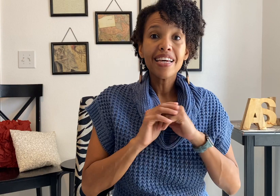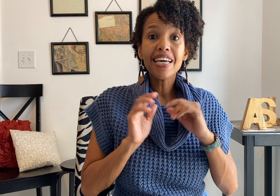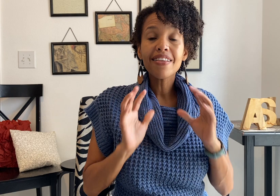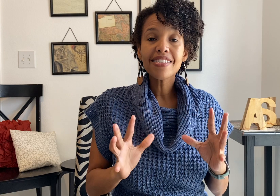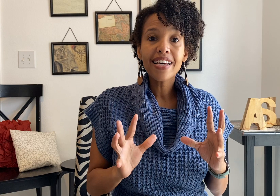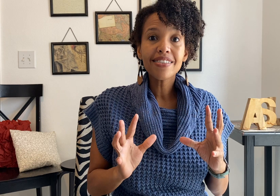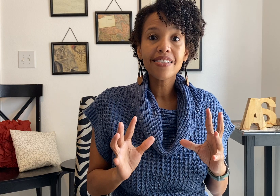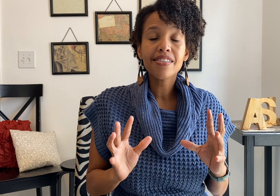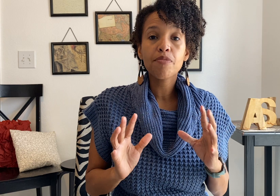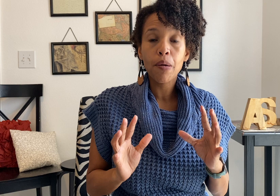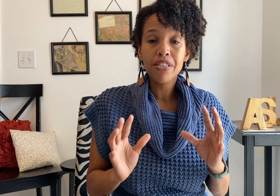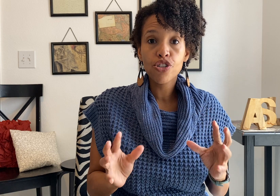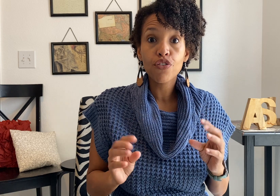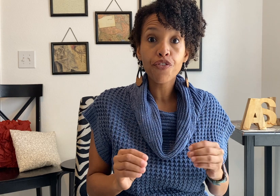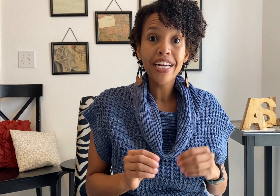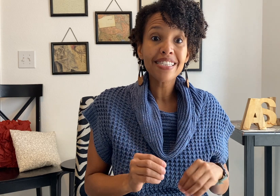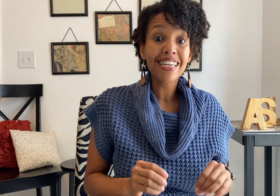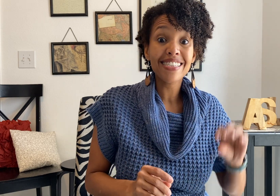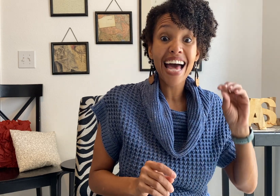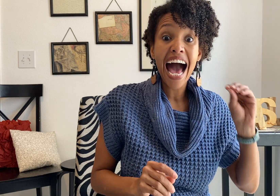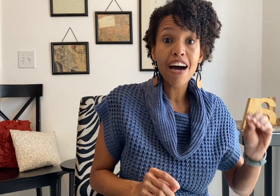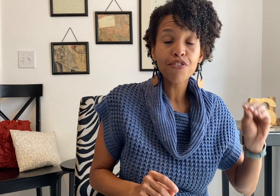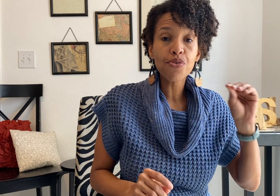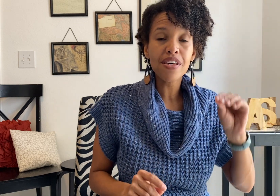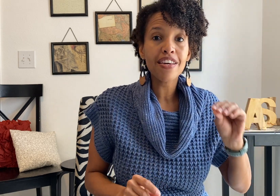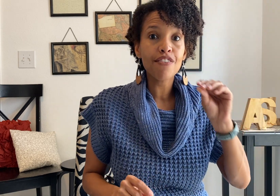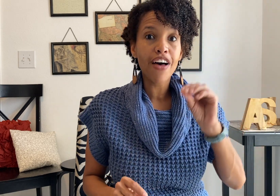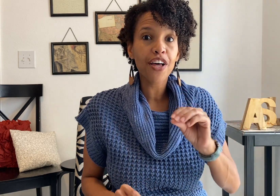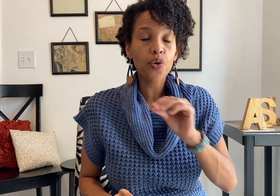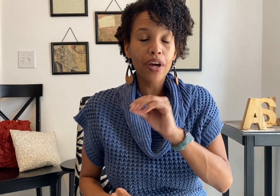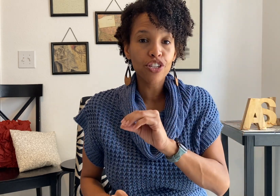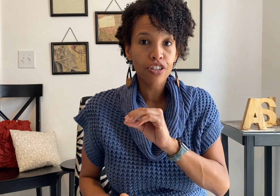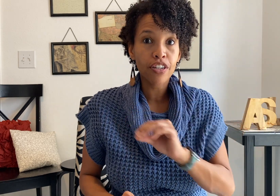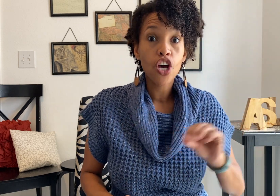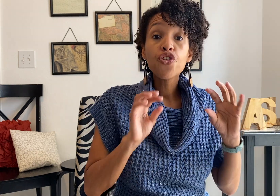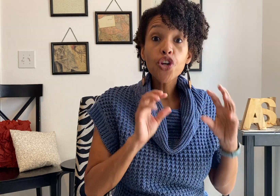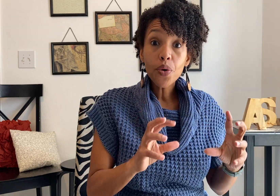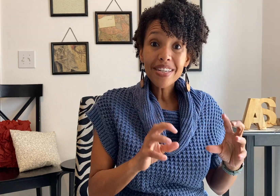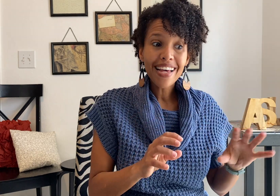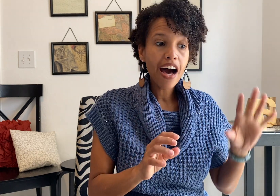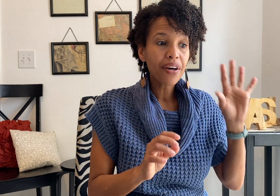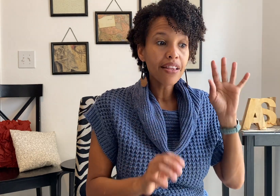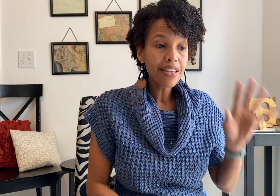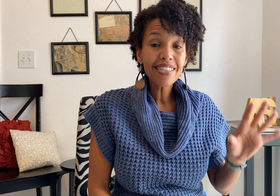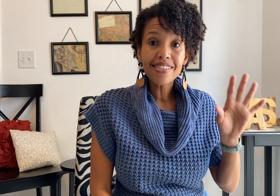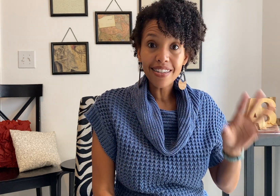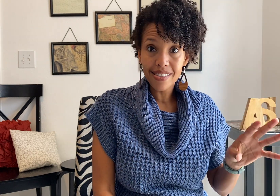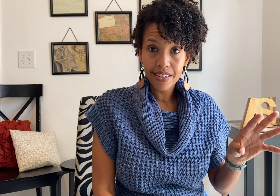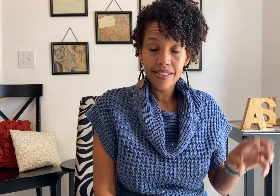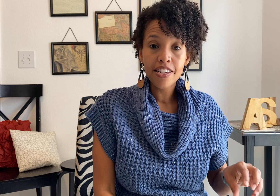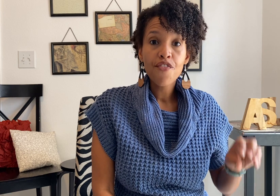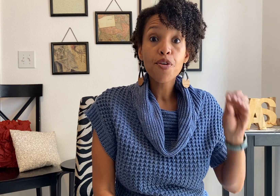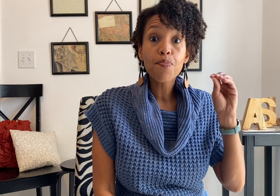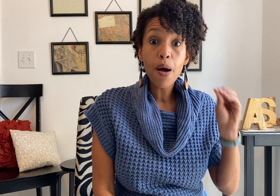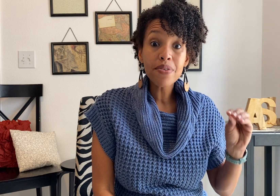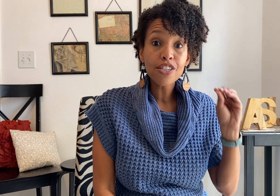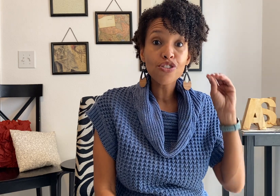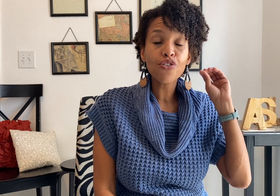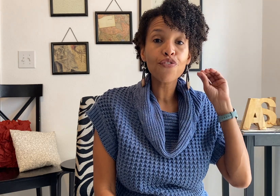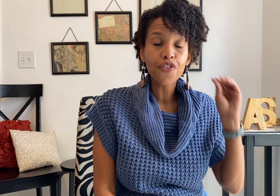In this sentence, the prepositional phrase is after the evaluation. Notice how in this sentence, the prepositional